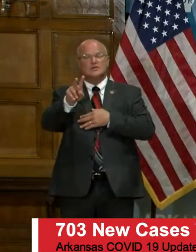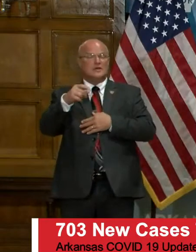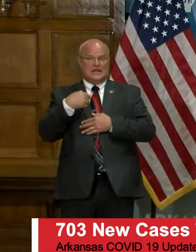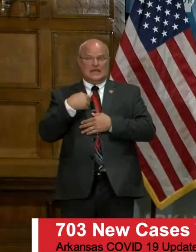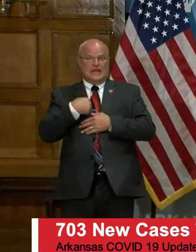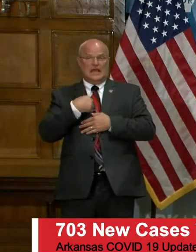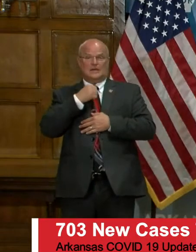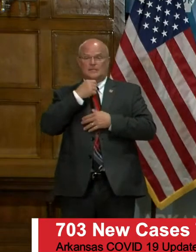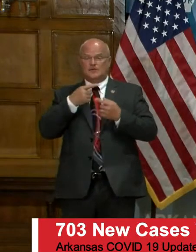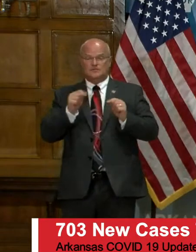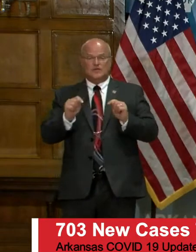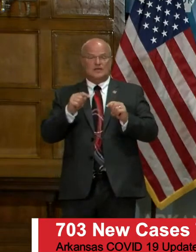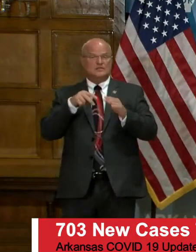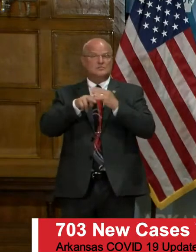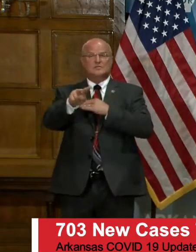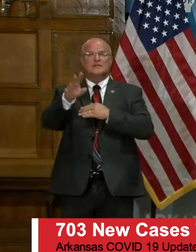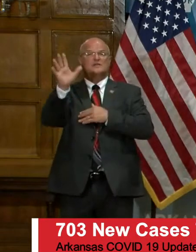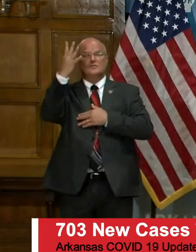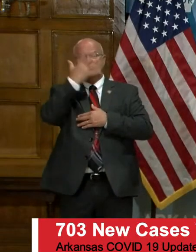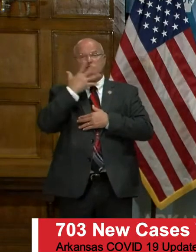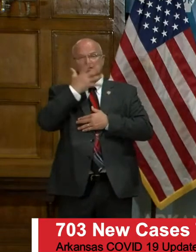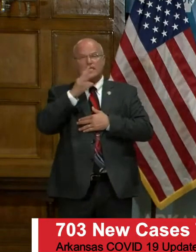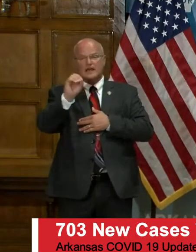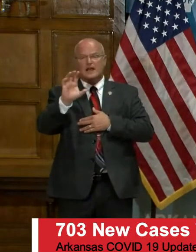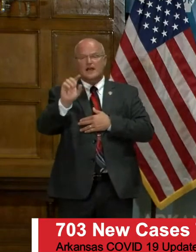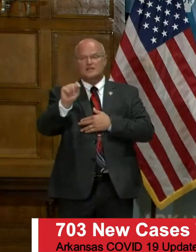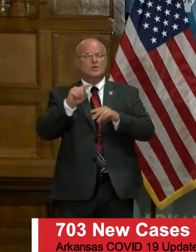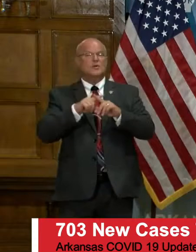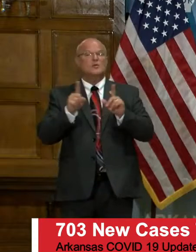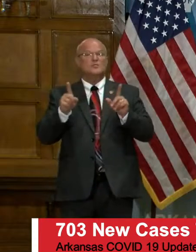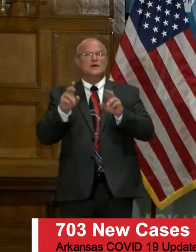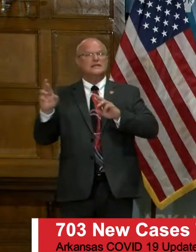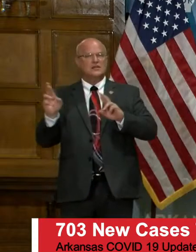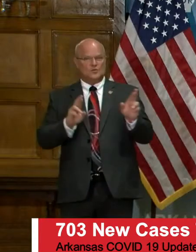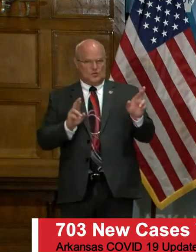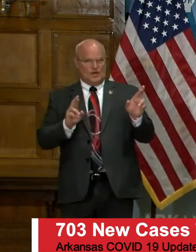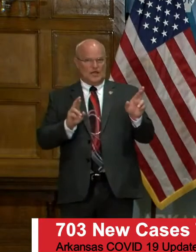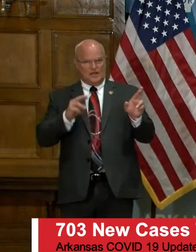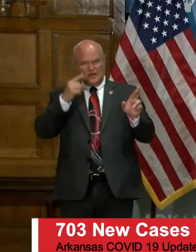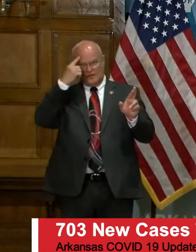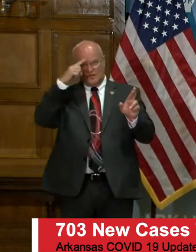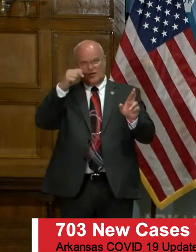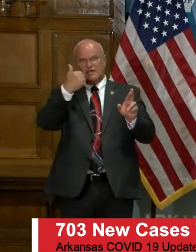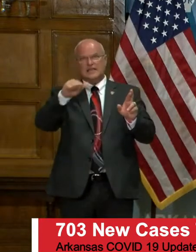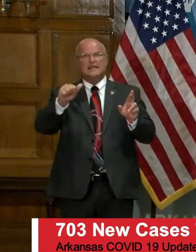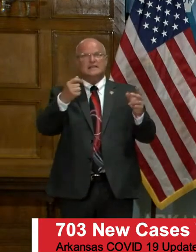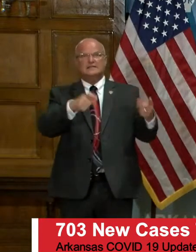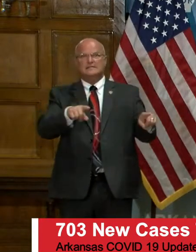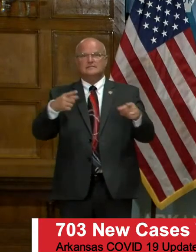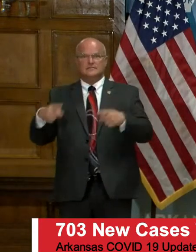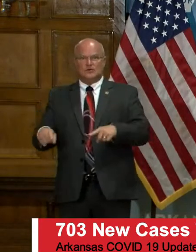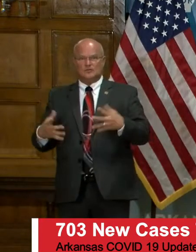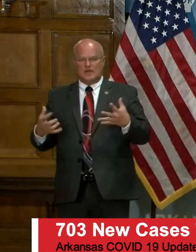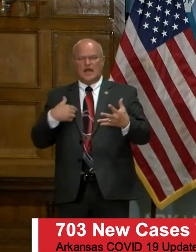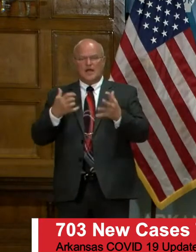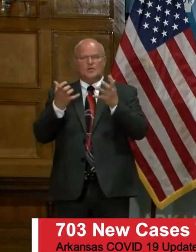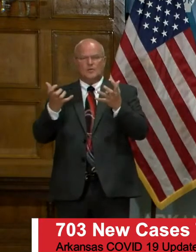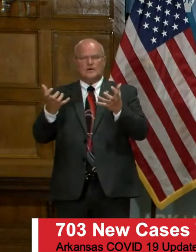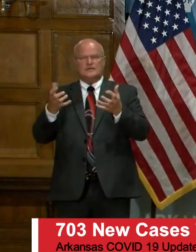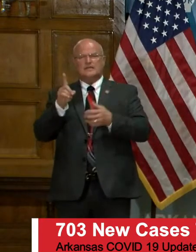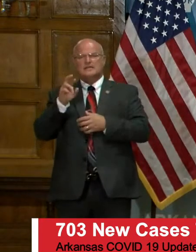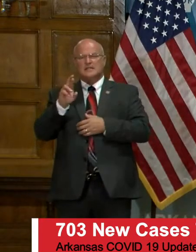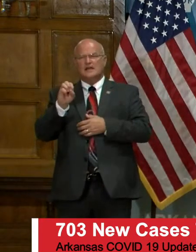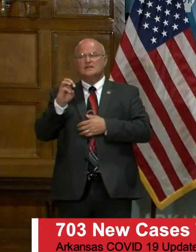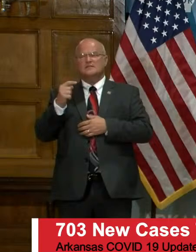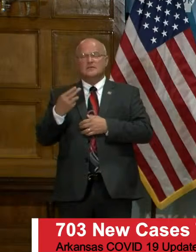to try to predict what it's going to be like in October, but prepare for any circumstance. And I do want to invite